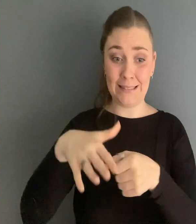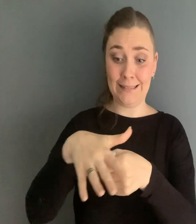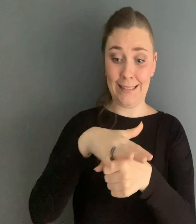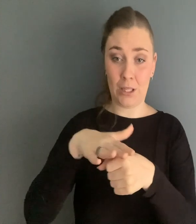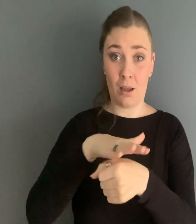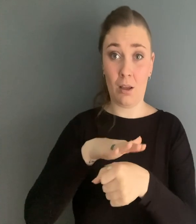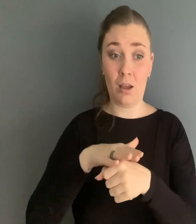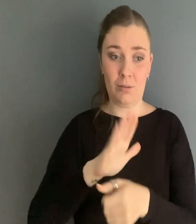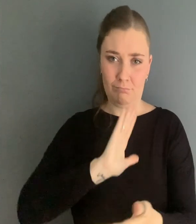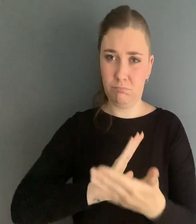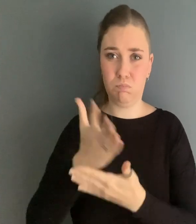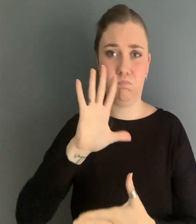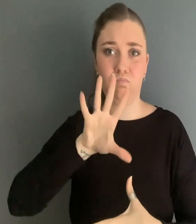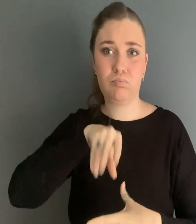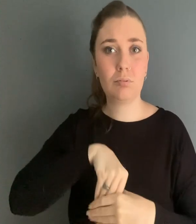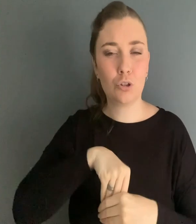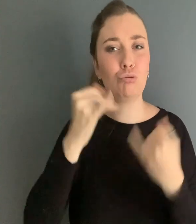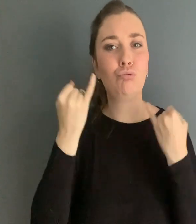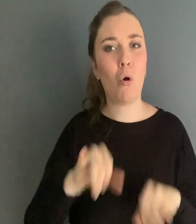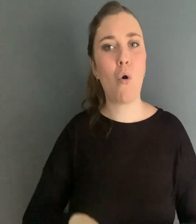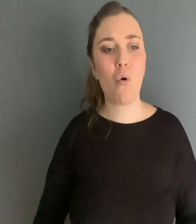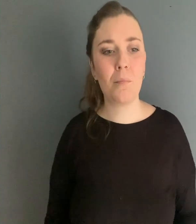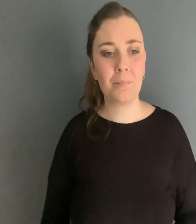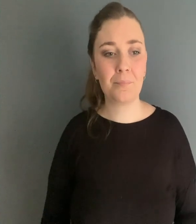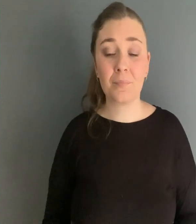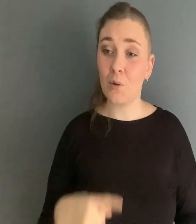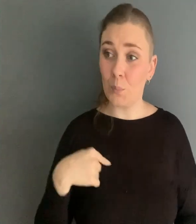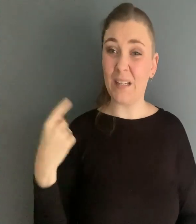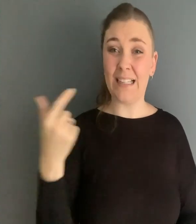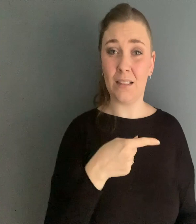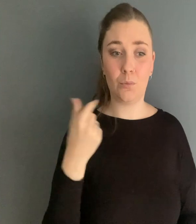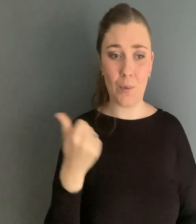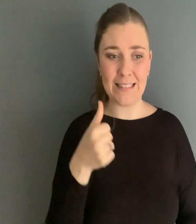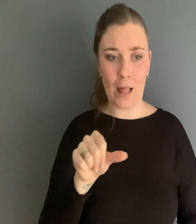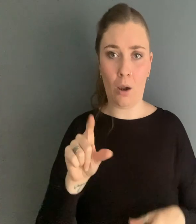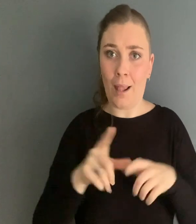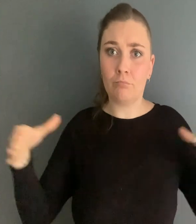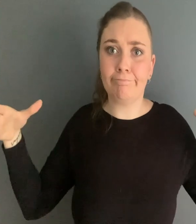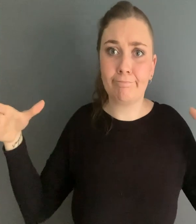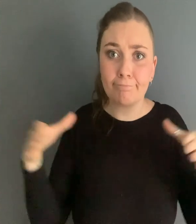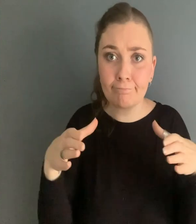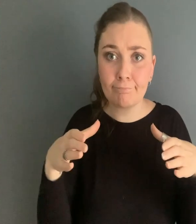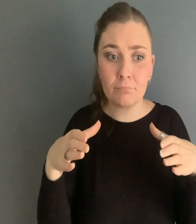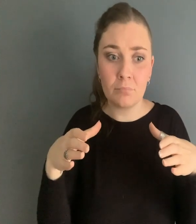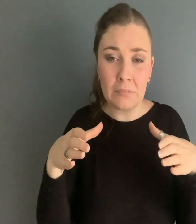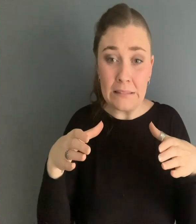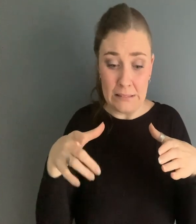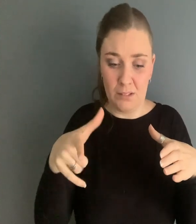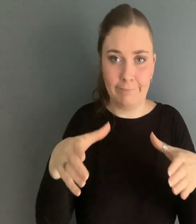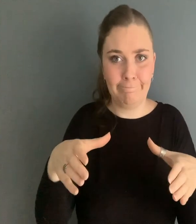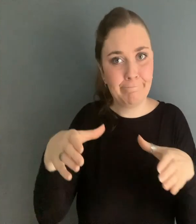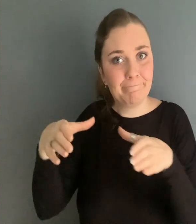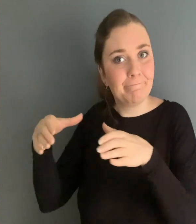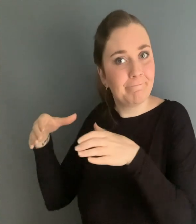sector truly inclusive. We are all still, as one homogenous group, held back